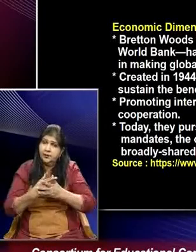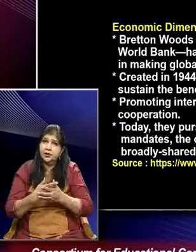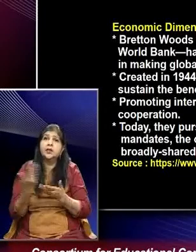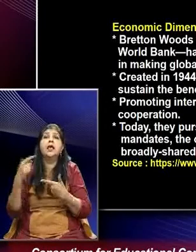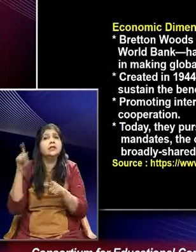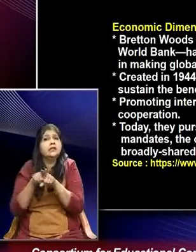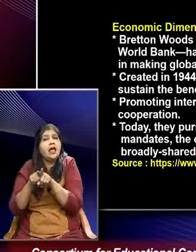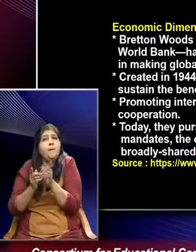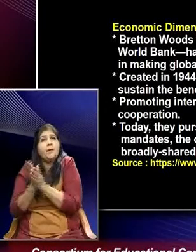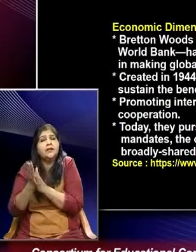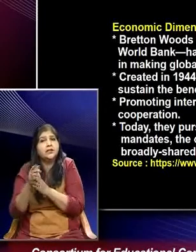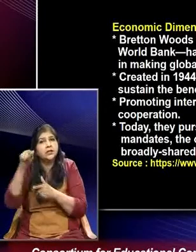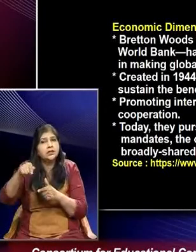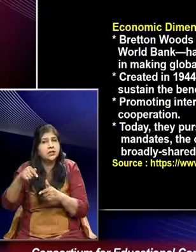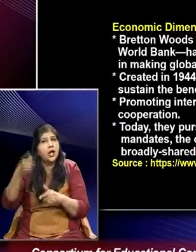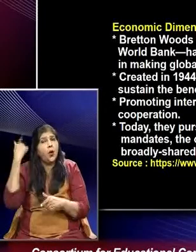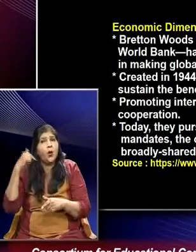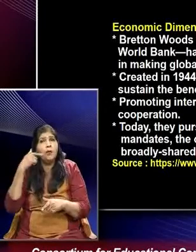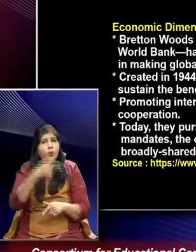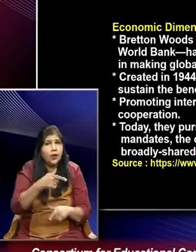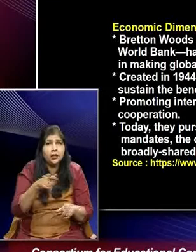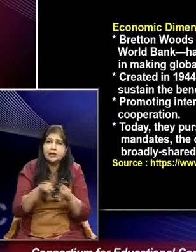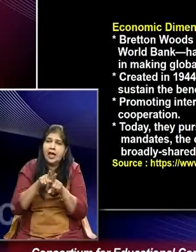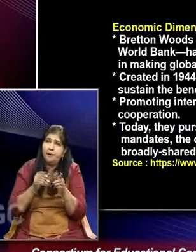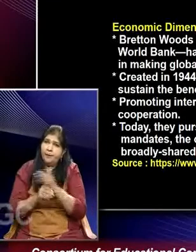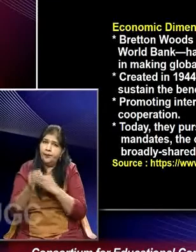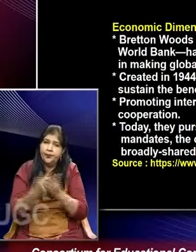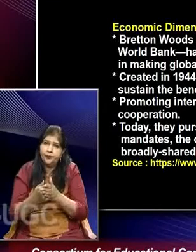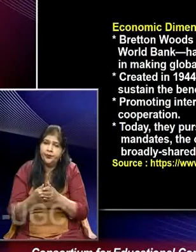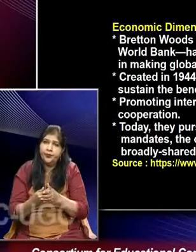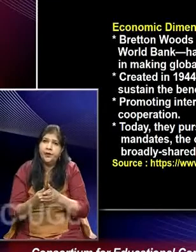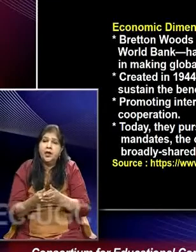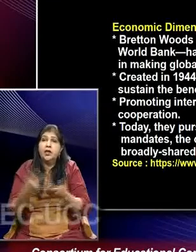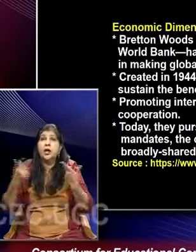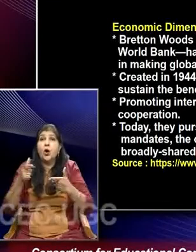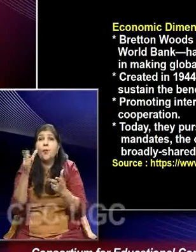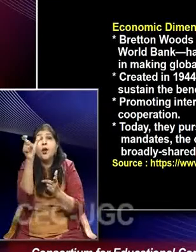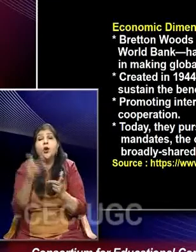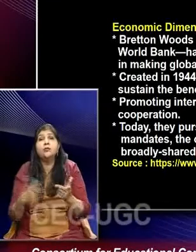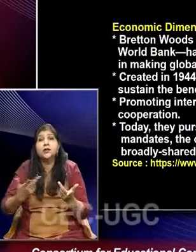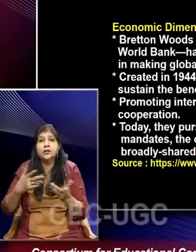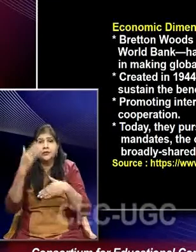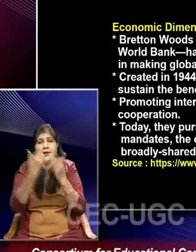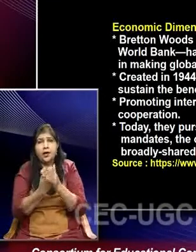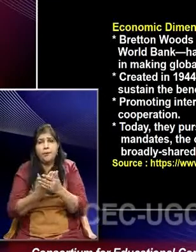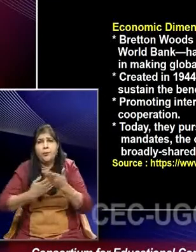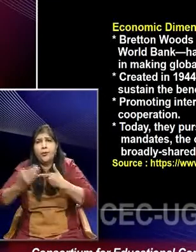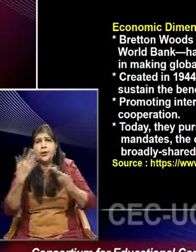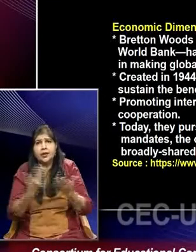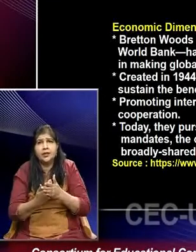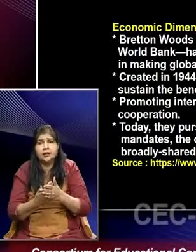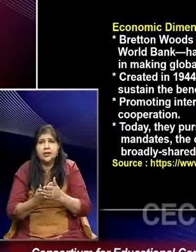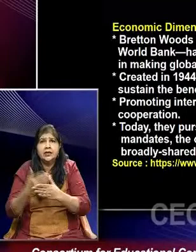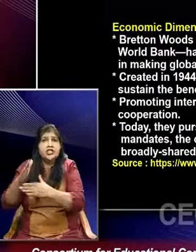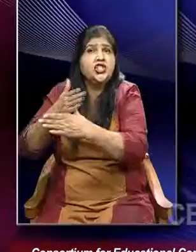within their respective mandates the common objective of broadly